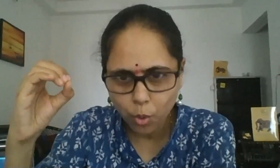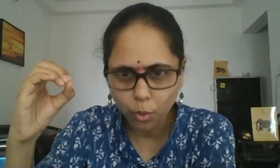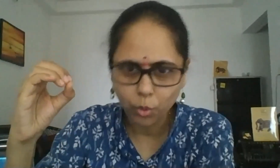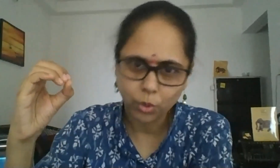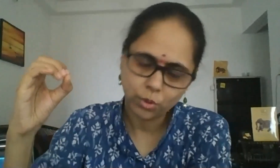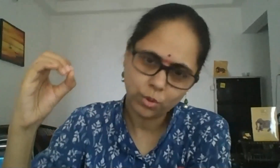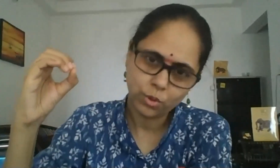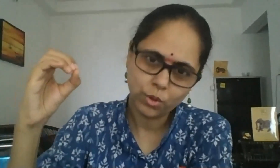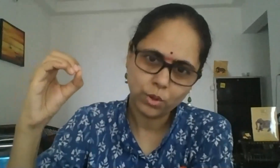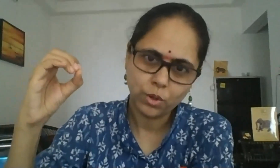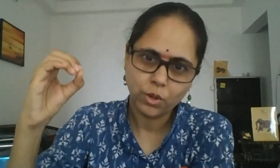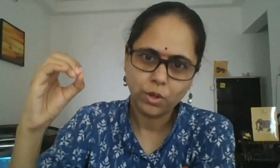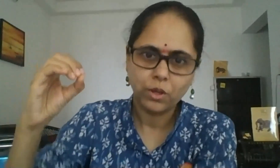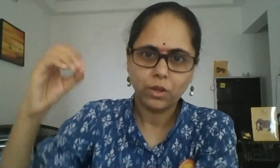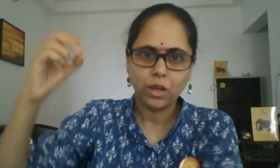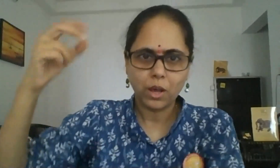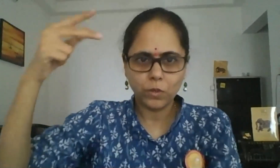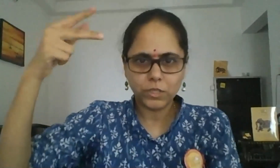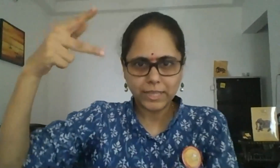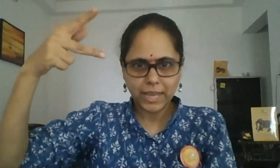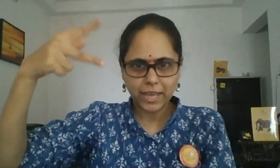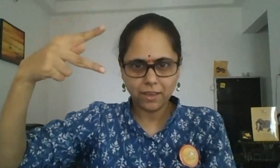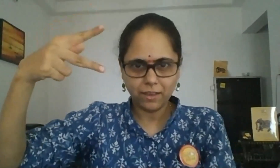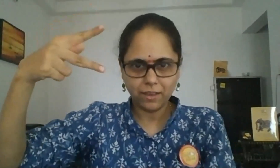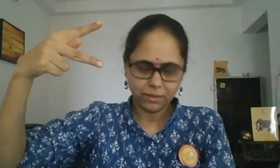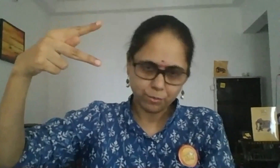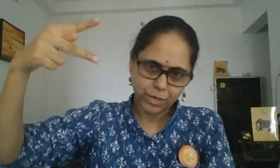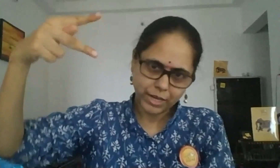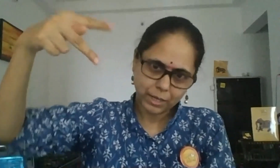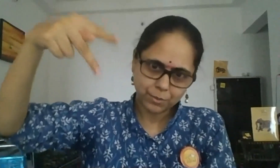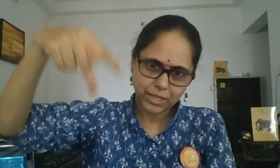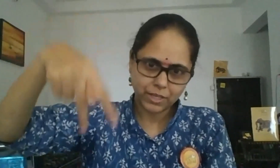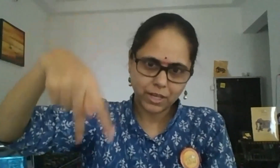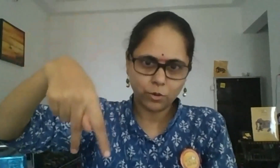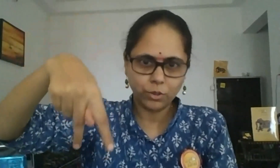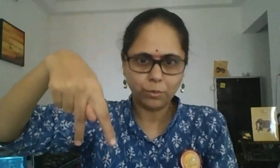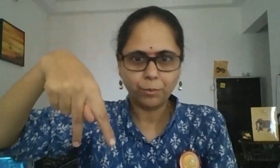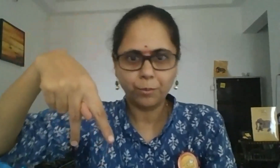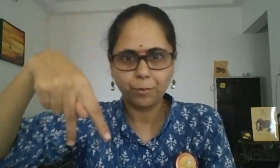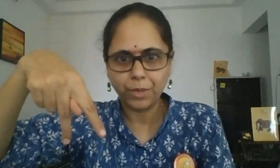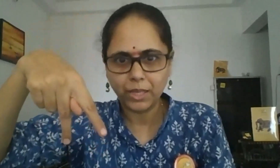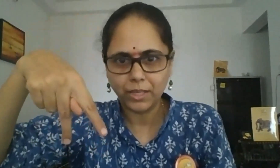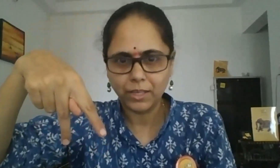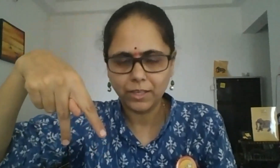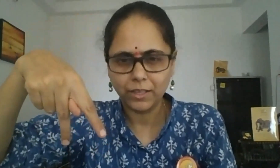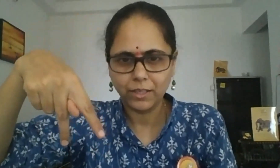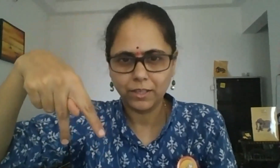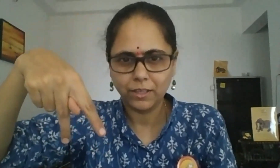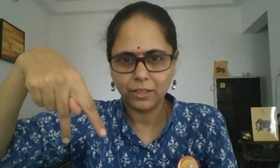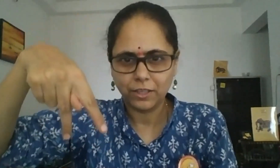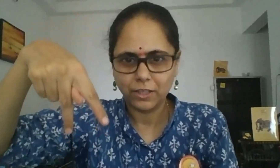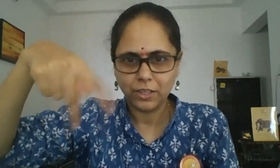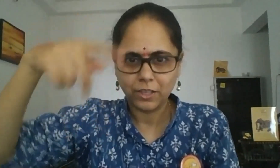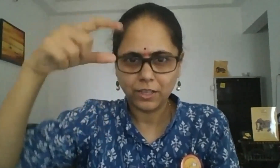O. How was K? Bring it upside down. P,